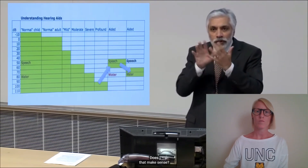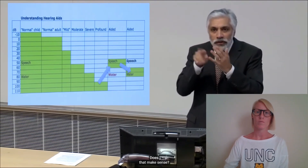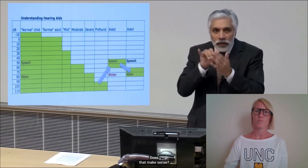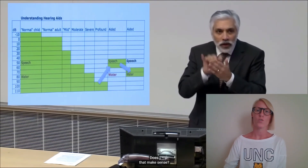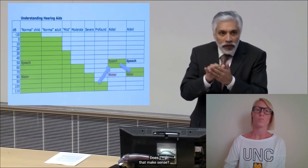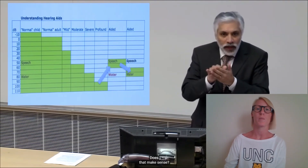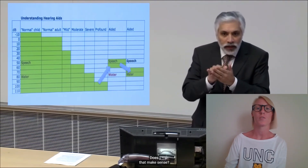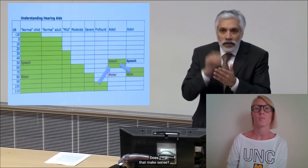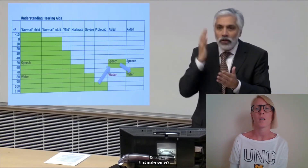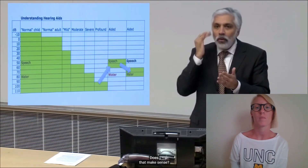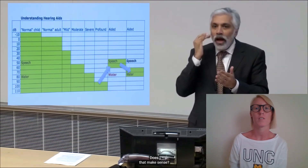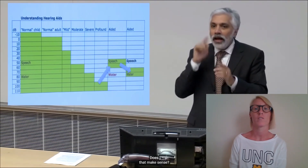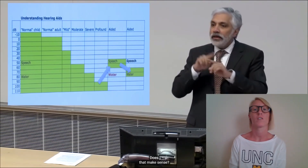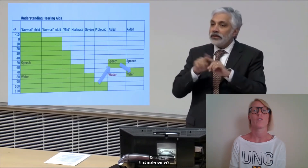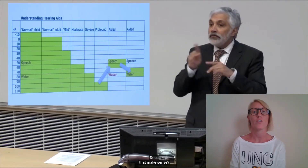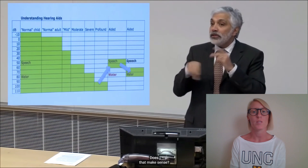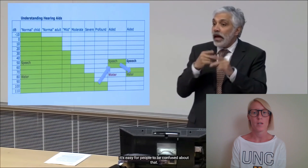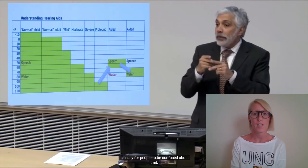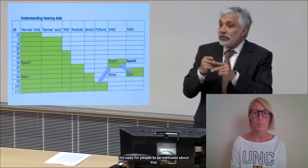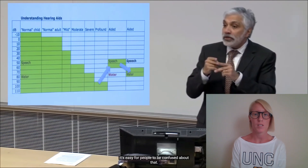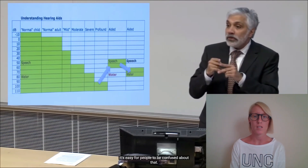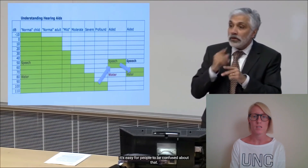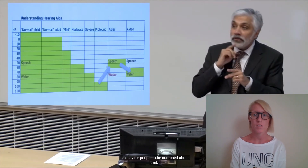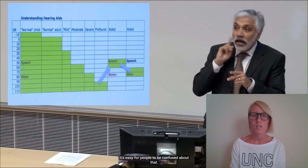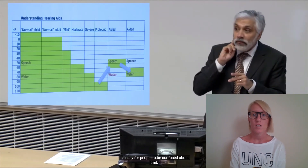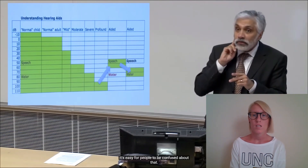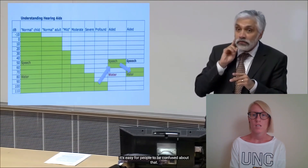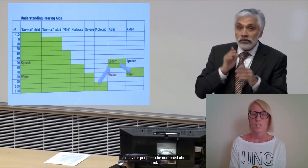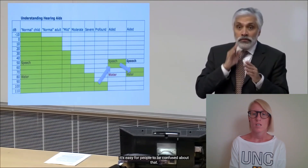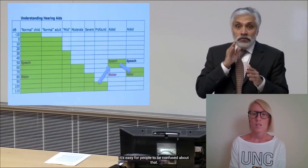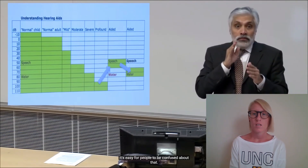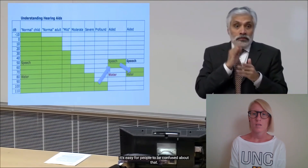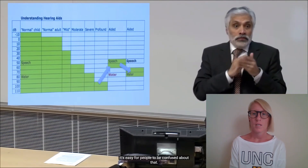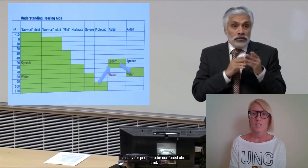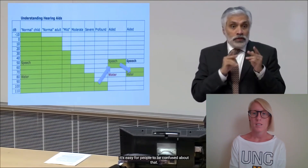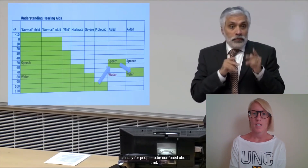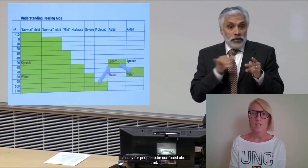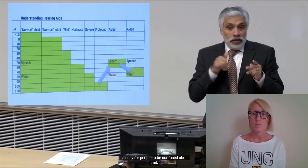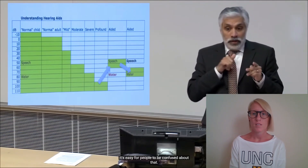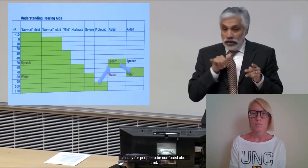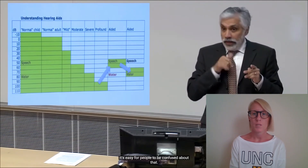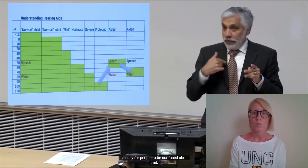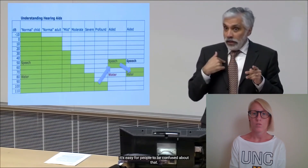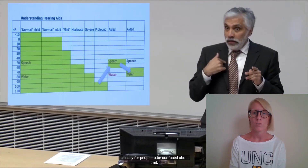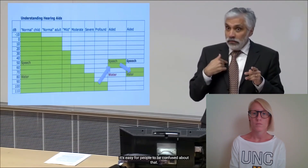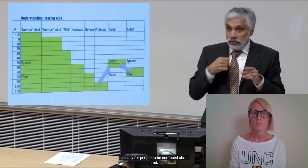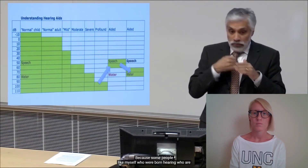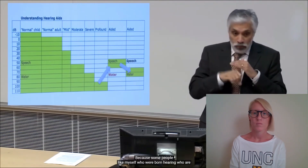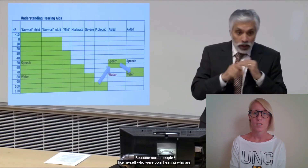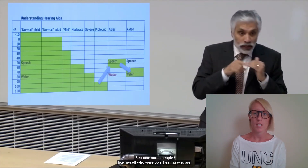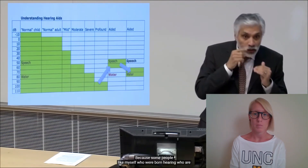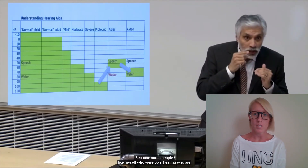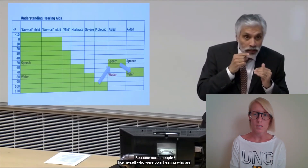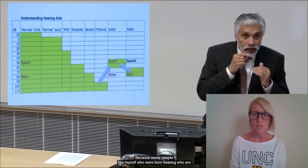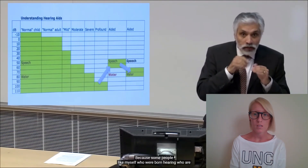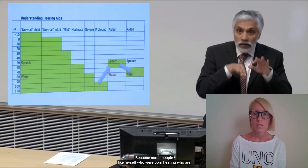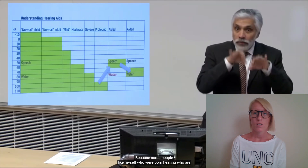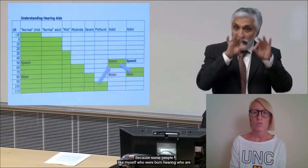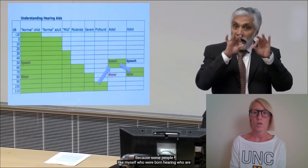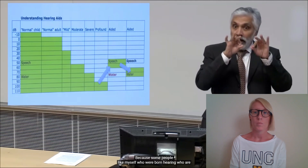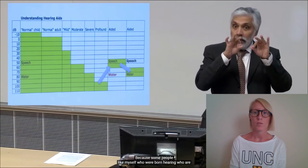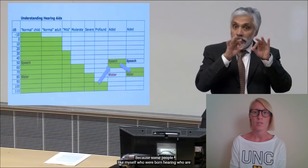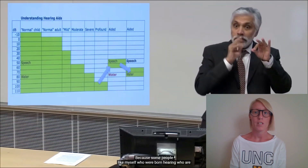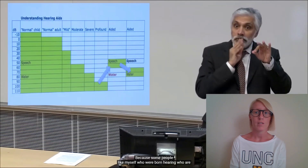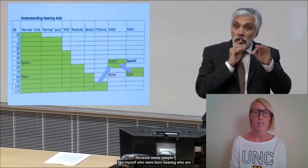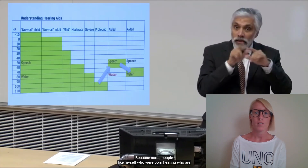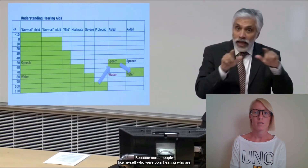It's easy for people to become confused about It's easy that for people to because become confused about that. many times people Because some people, like like me, myself, who